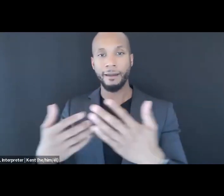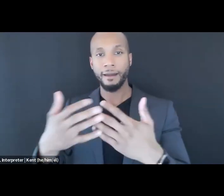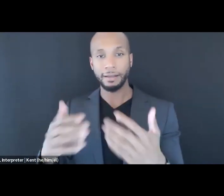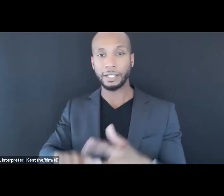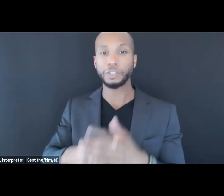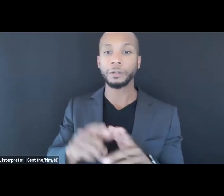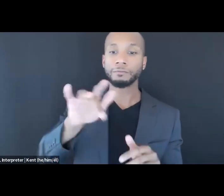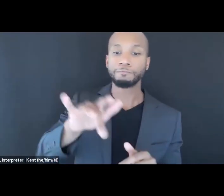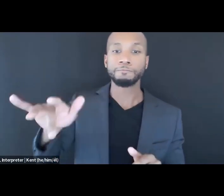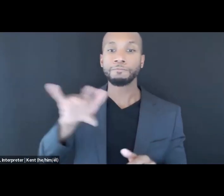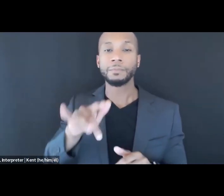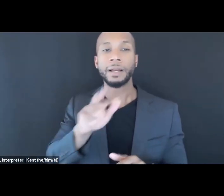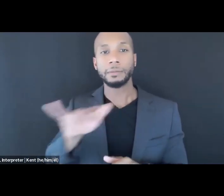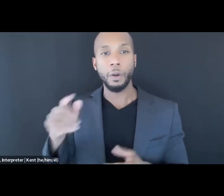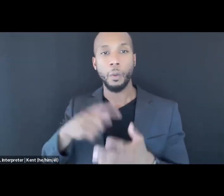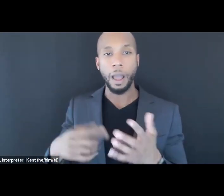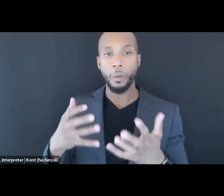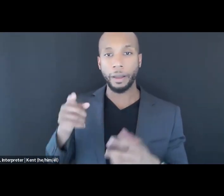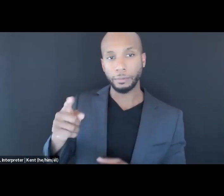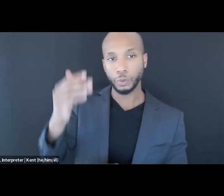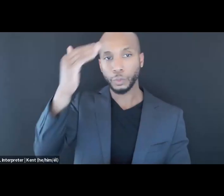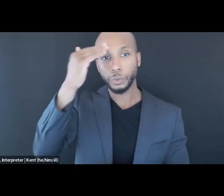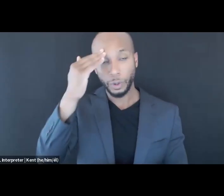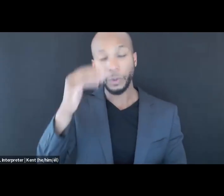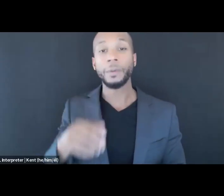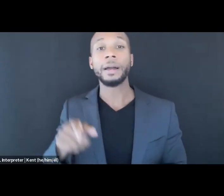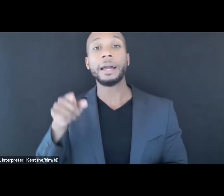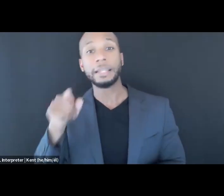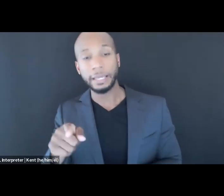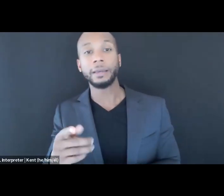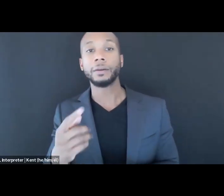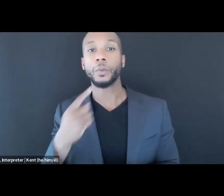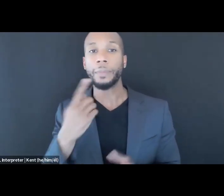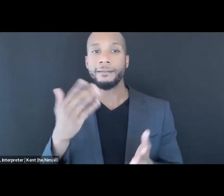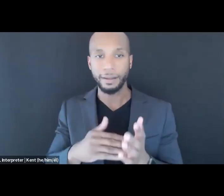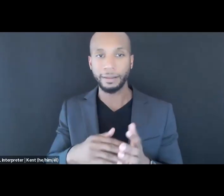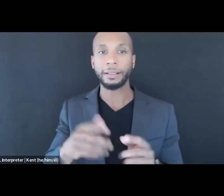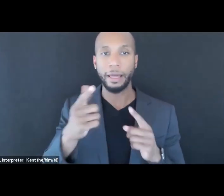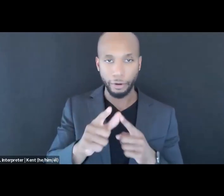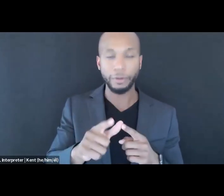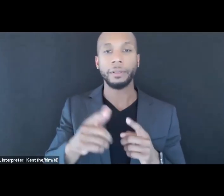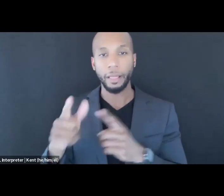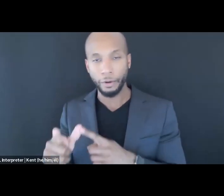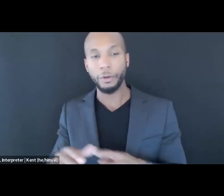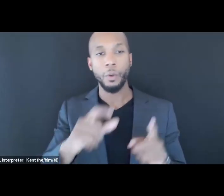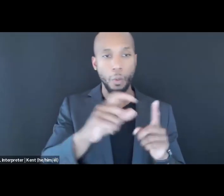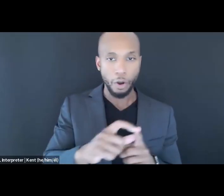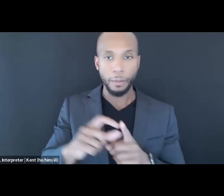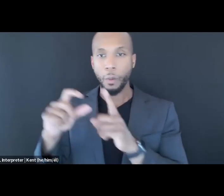began to spell out what I wanted him to know, and he repeated it letter by letter, word by